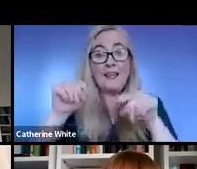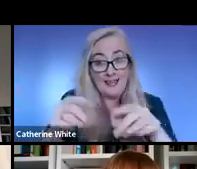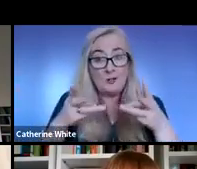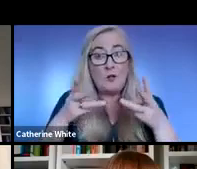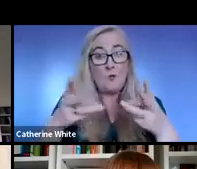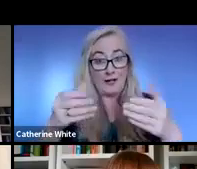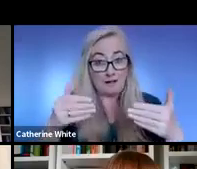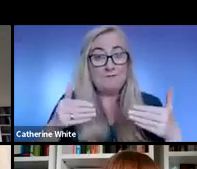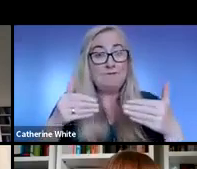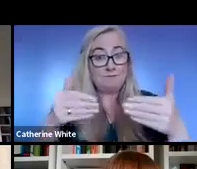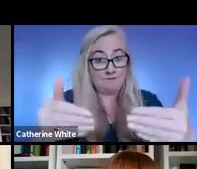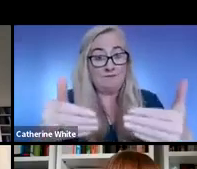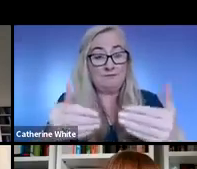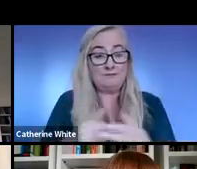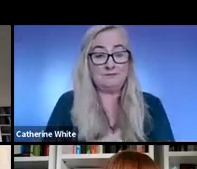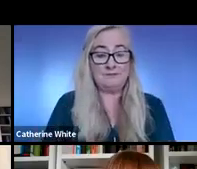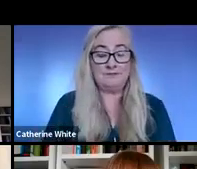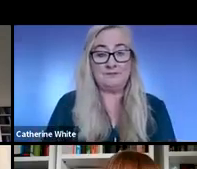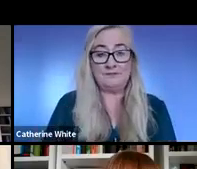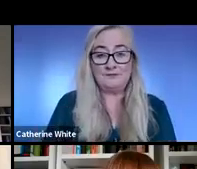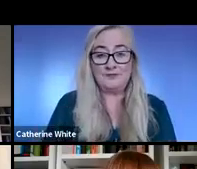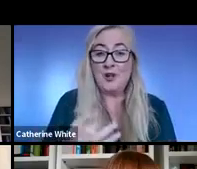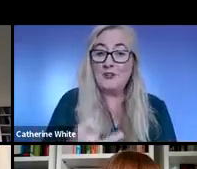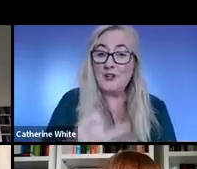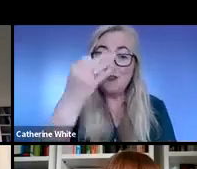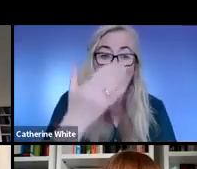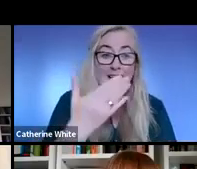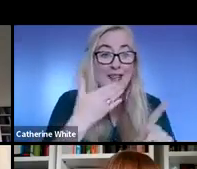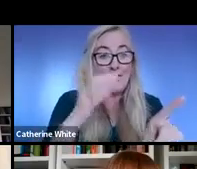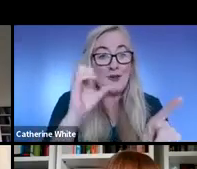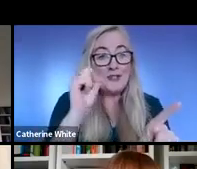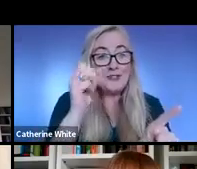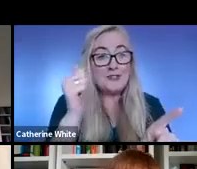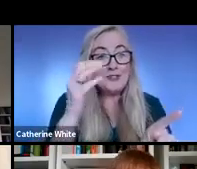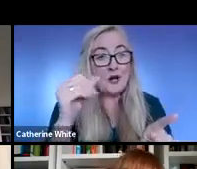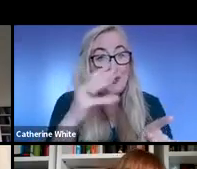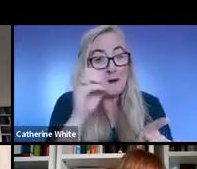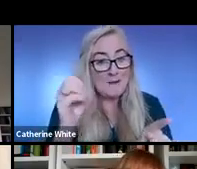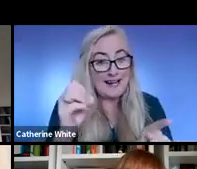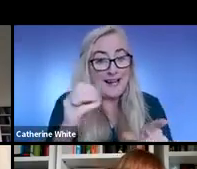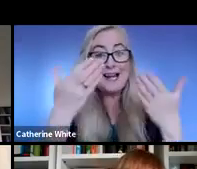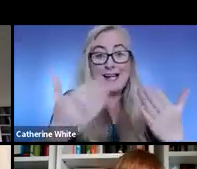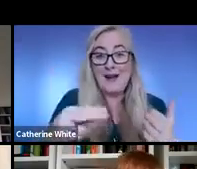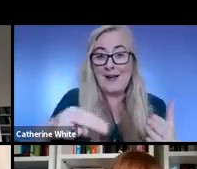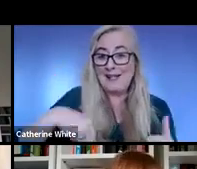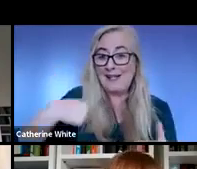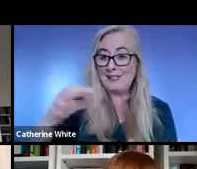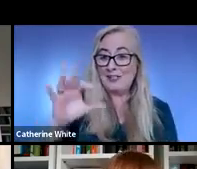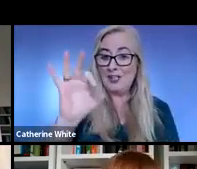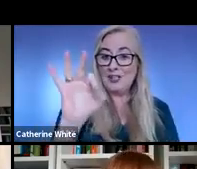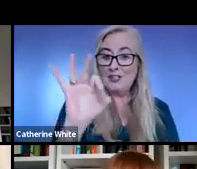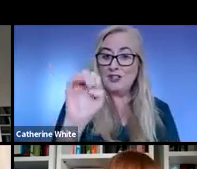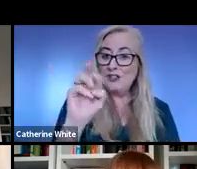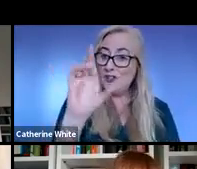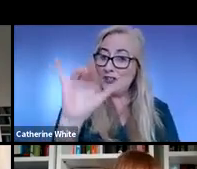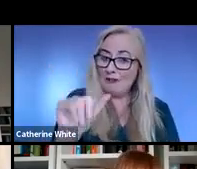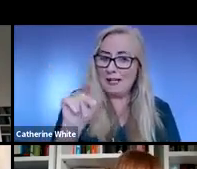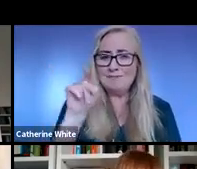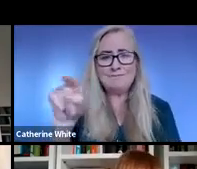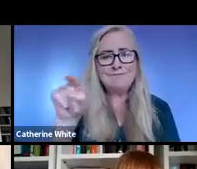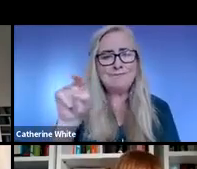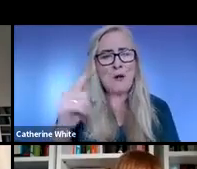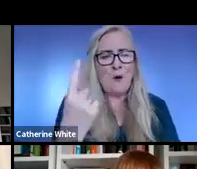to move forward. Great, thank you, Salome. Turning to you, Gerry, your